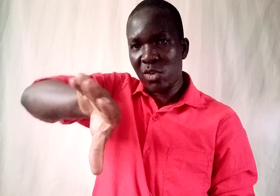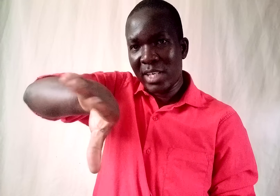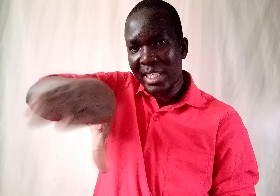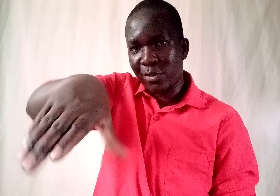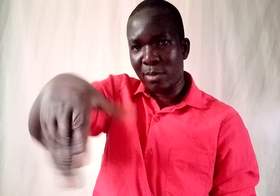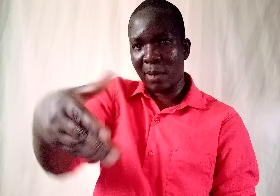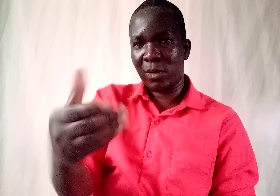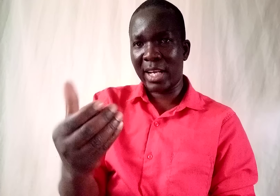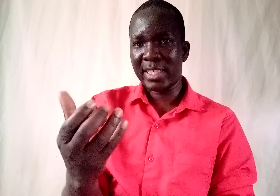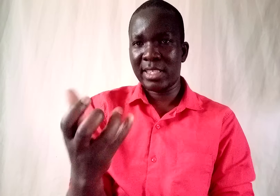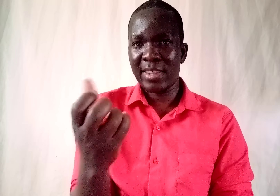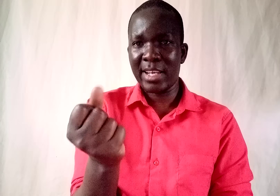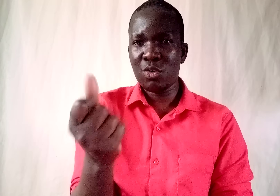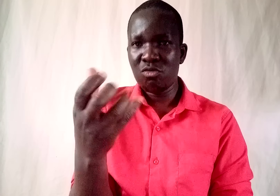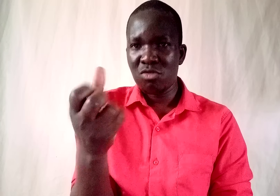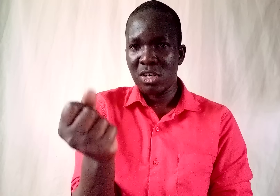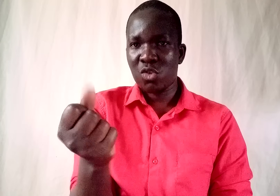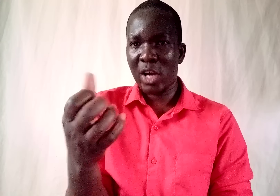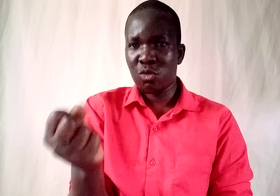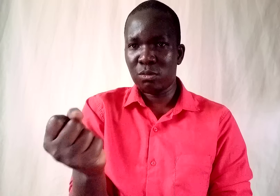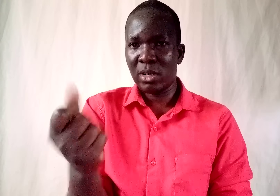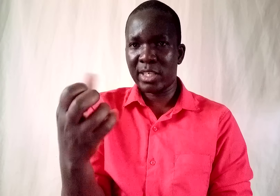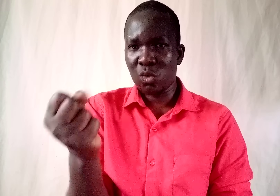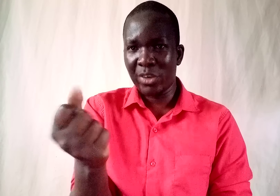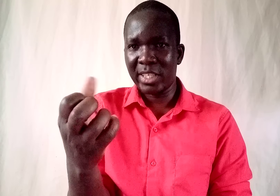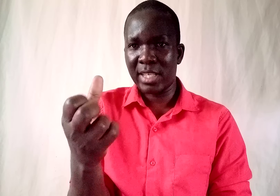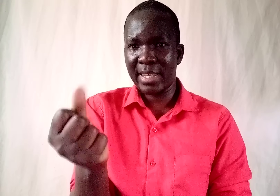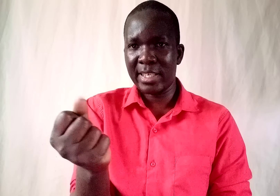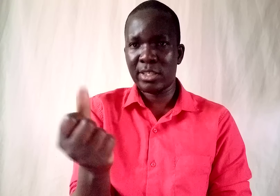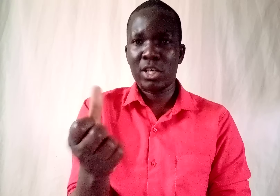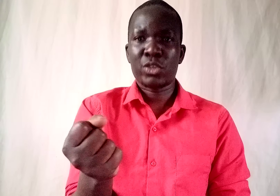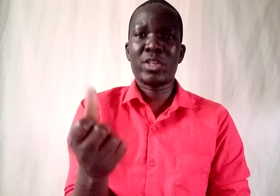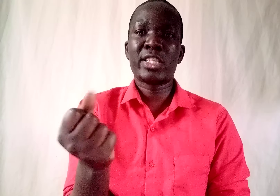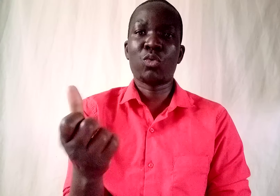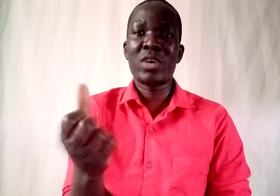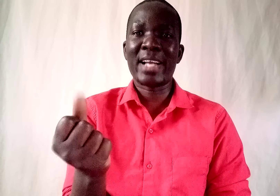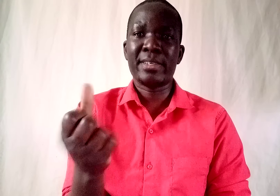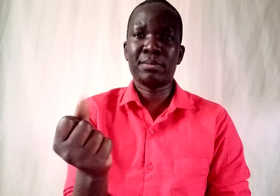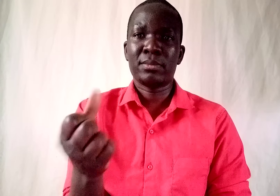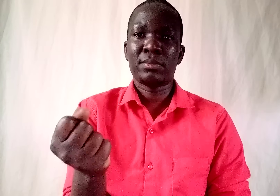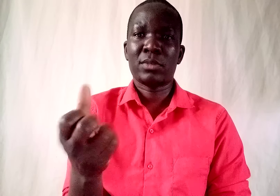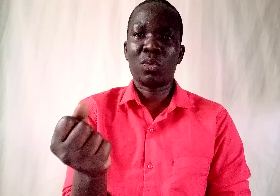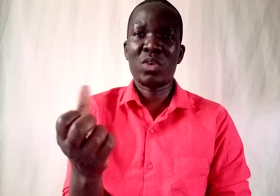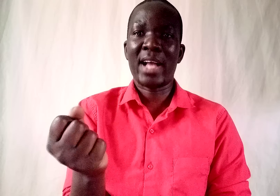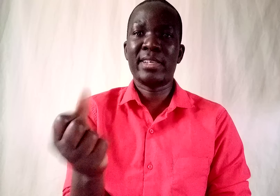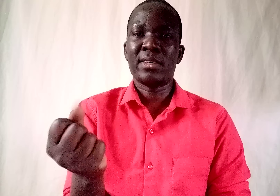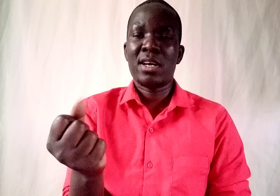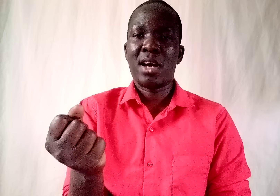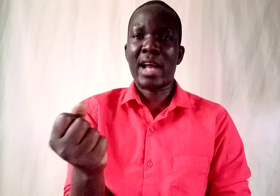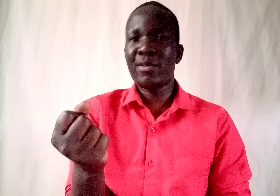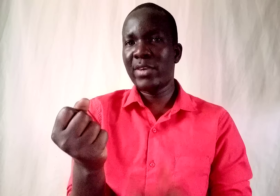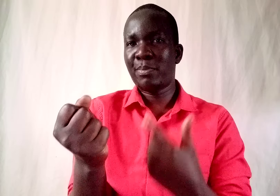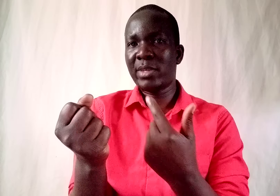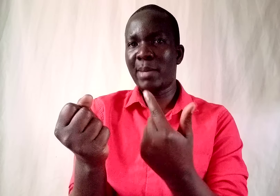get it from the plate, then you try to squeeze it like this. So this is ugali. Ugali. And if in the process